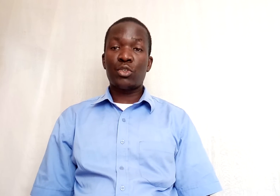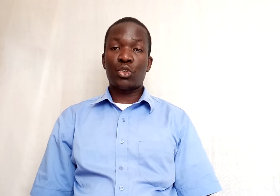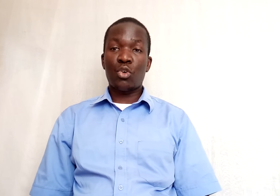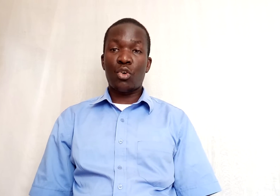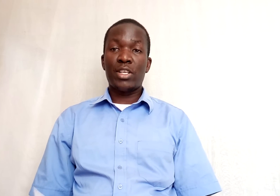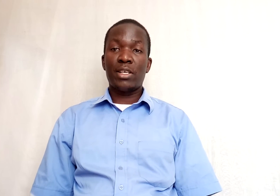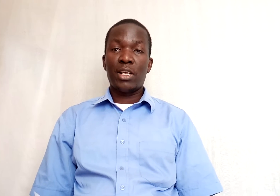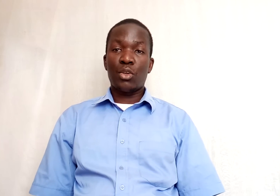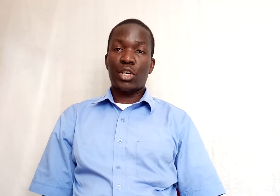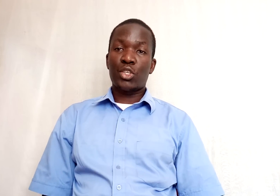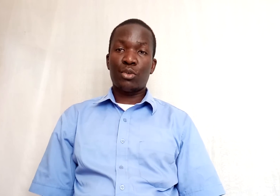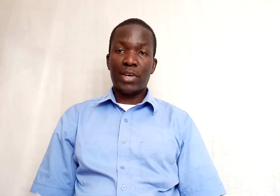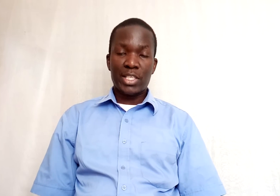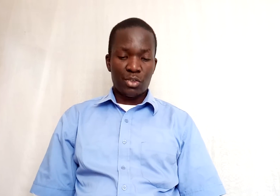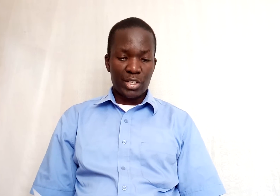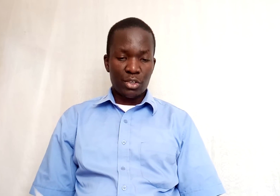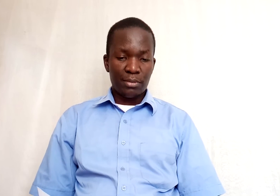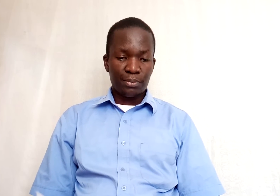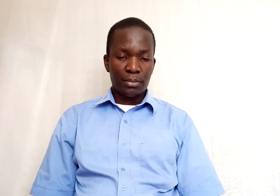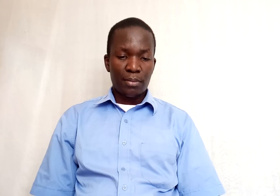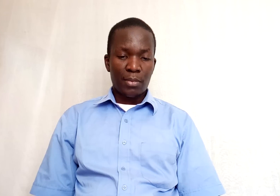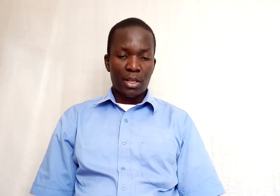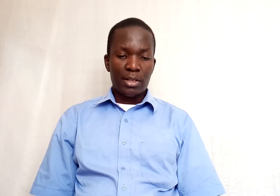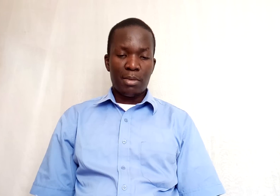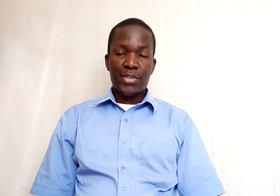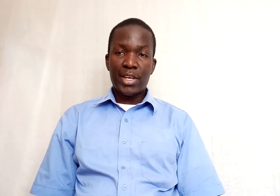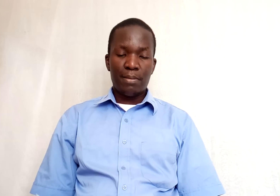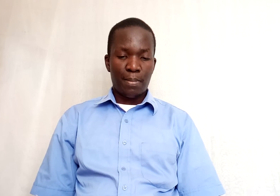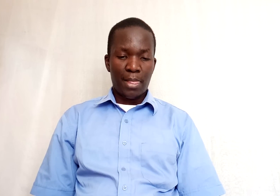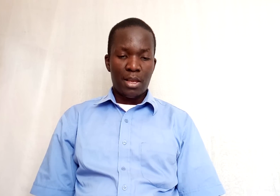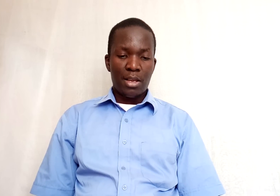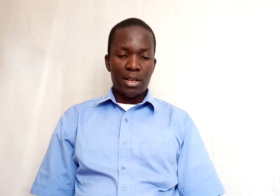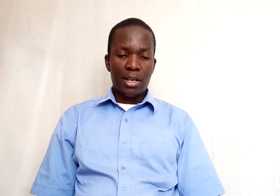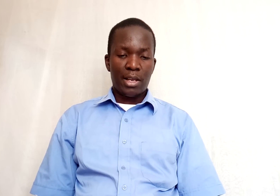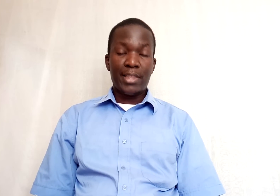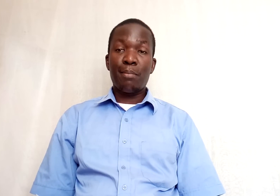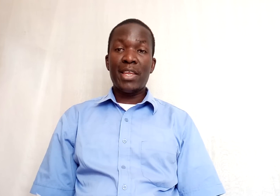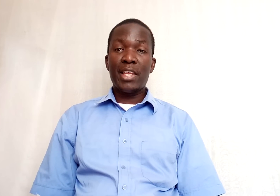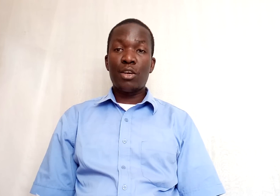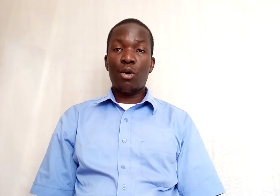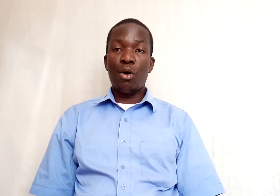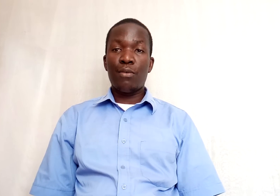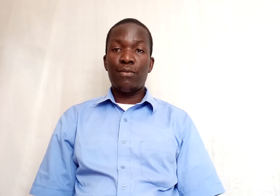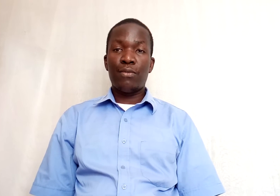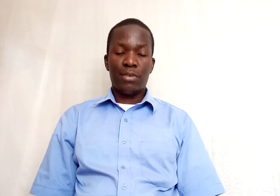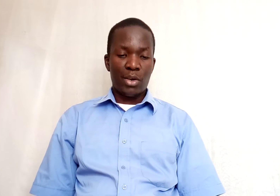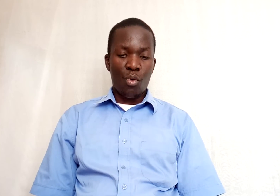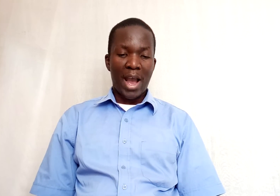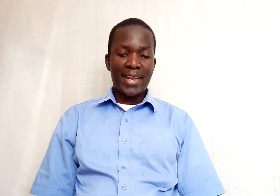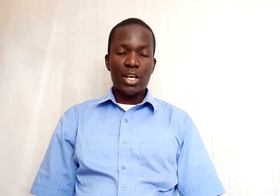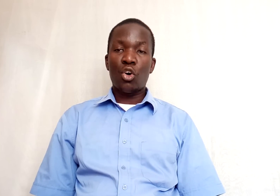also called location of articulation. Number 3, the meaning of the word